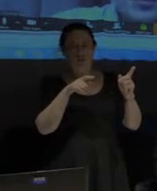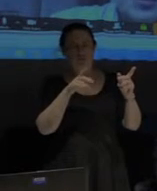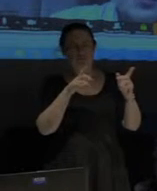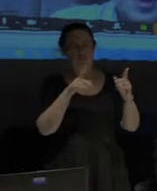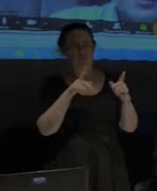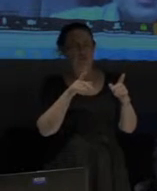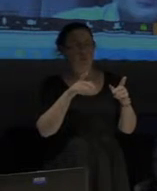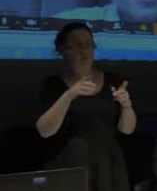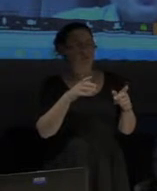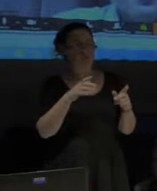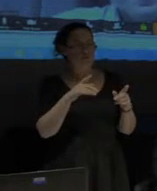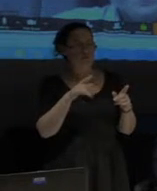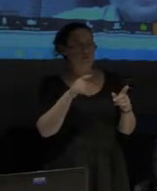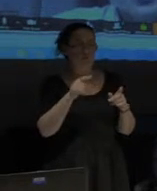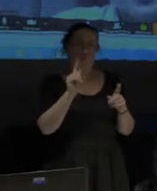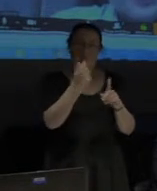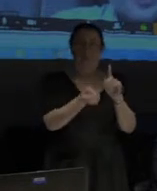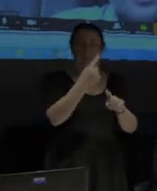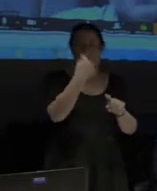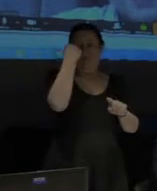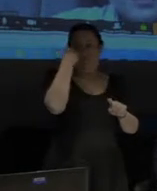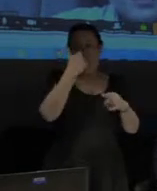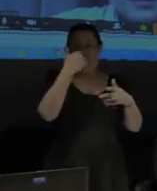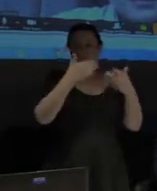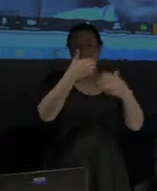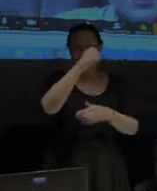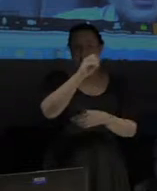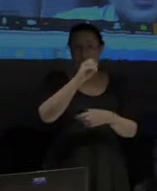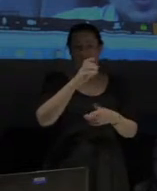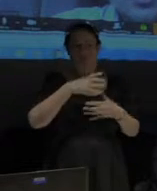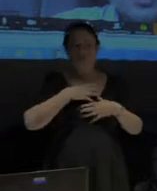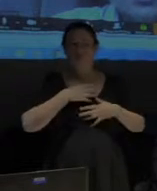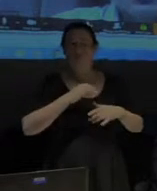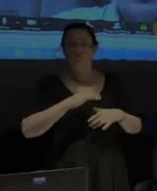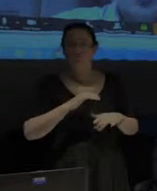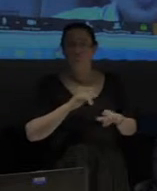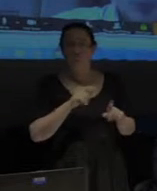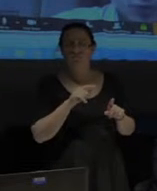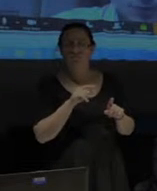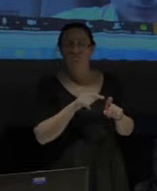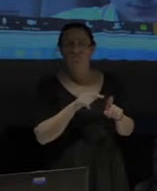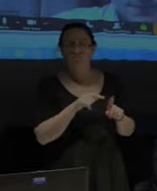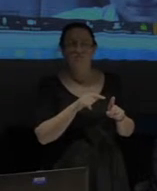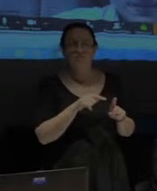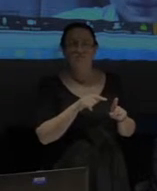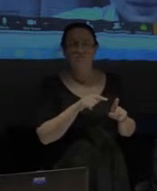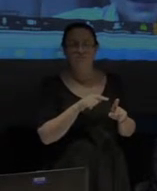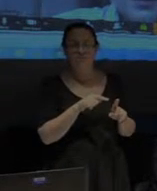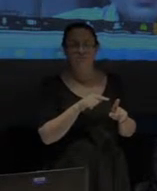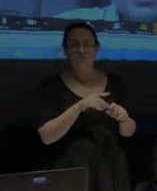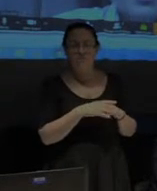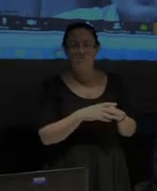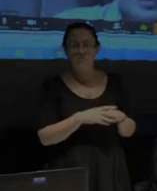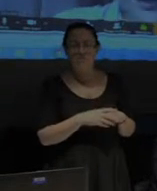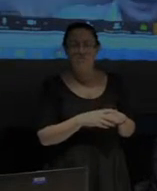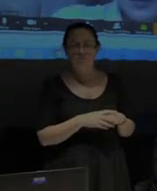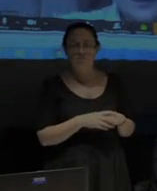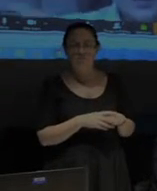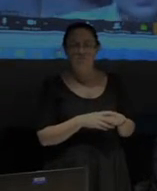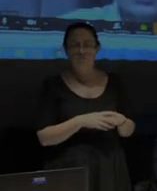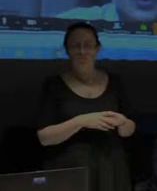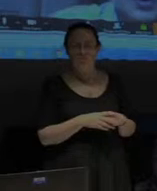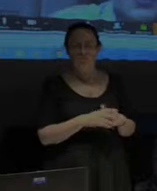perhaps surprising to find in my study was that the rule book that banking